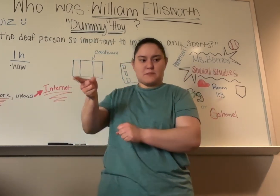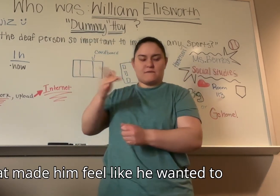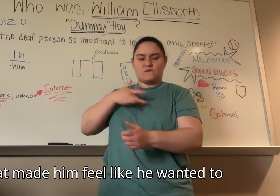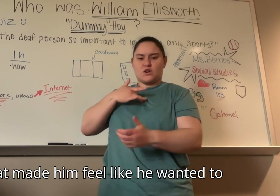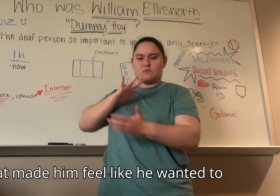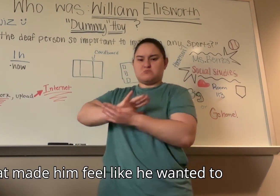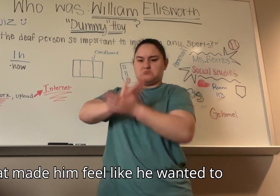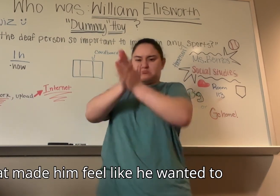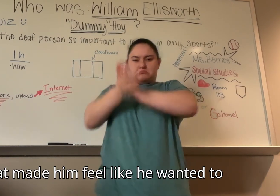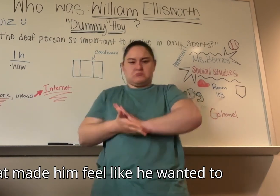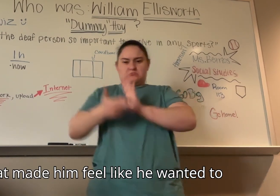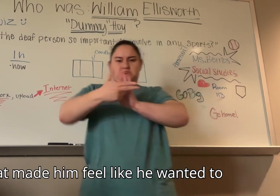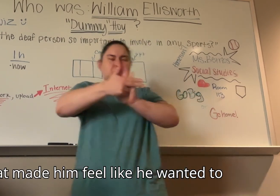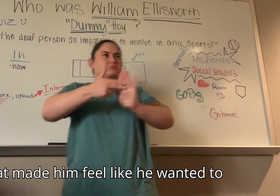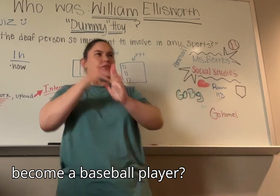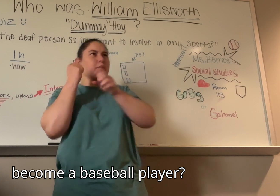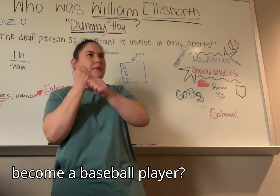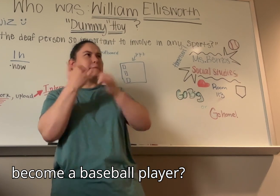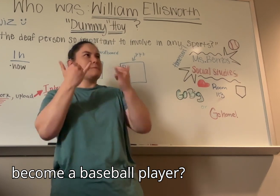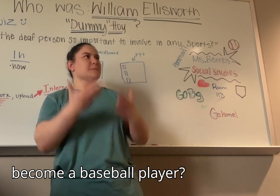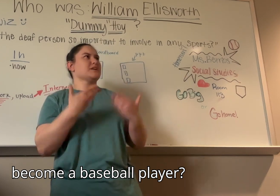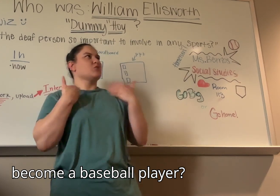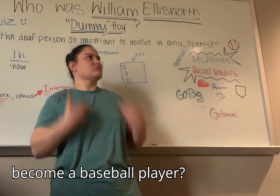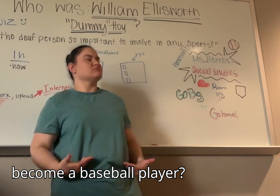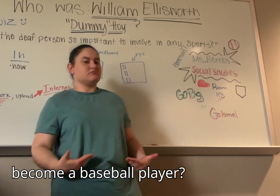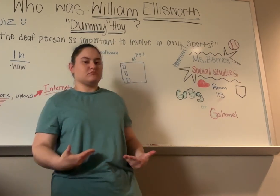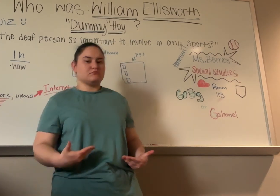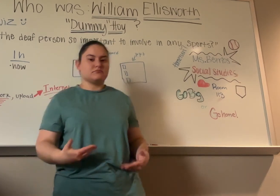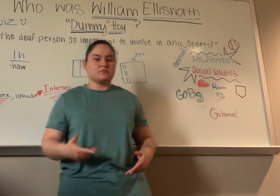What made him feel like he wanted to become a baseball player?